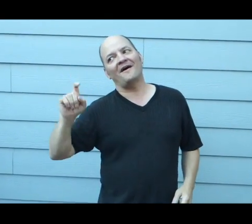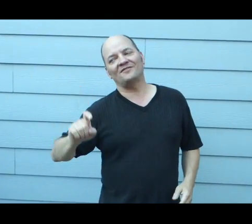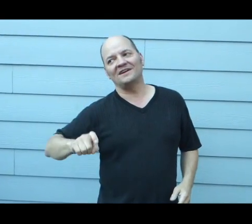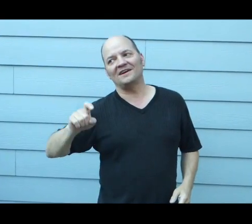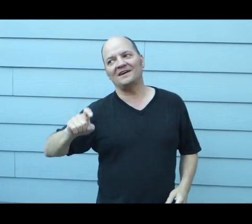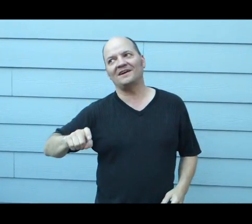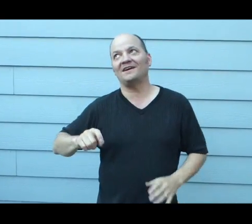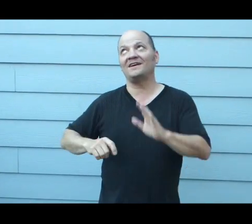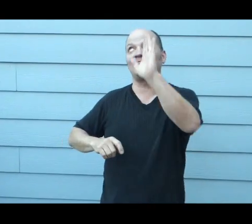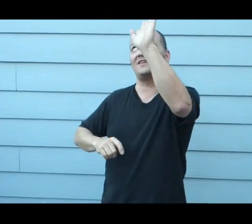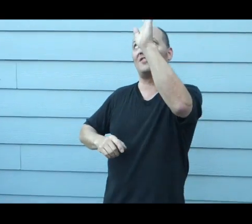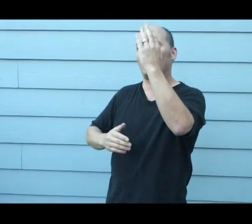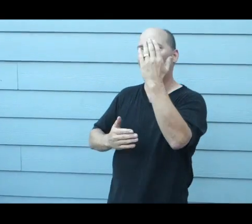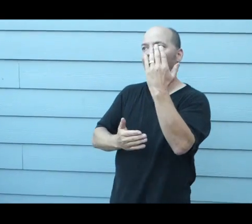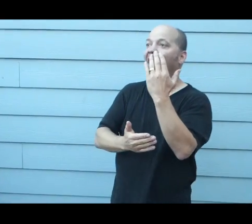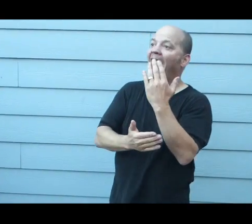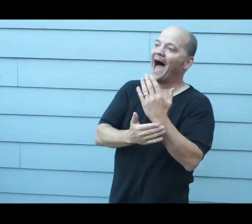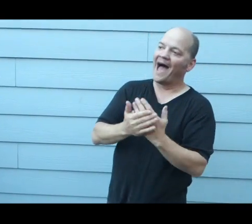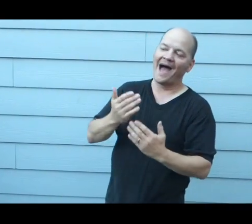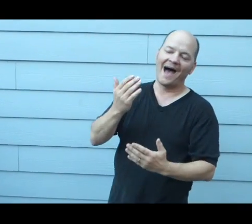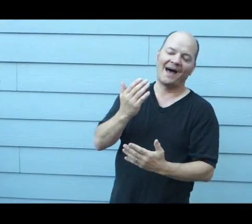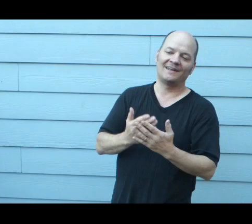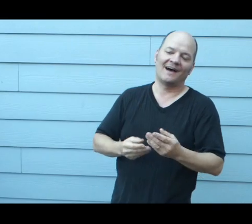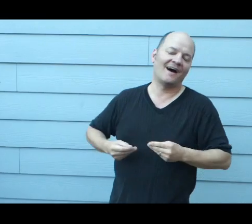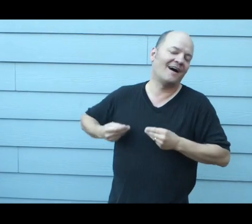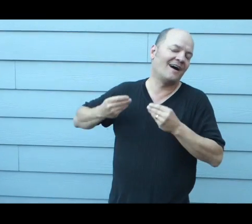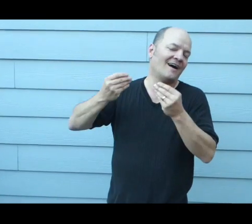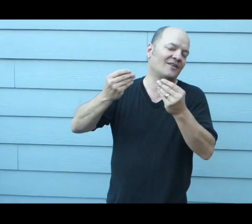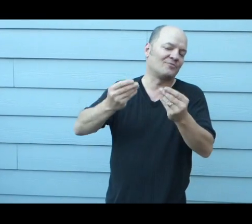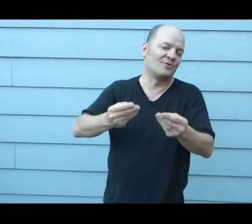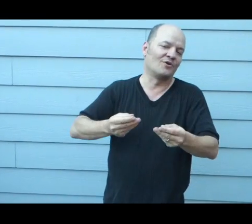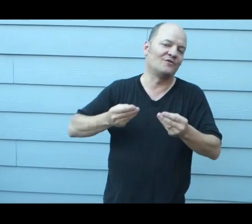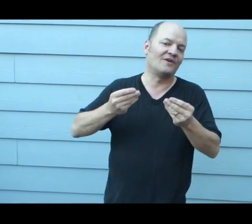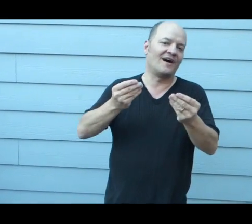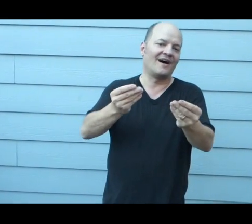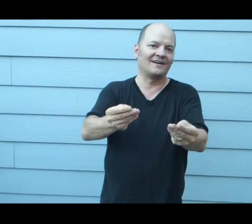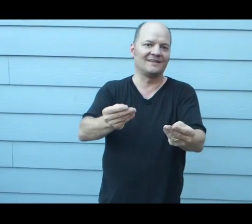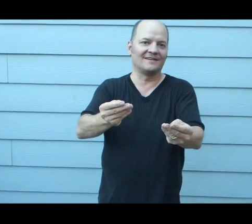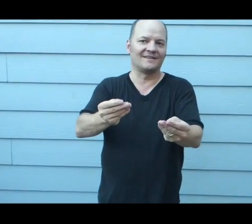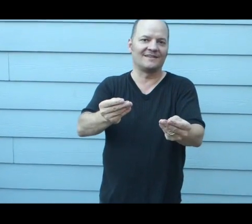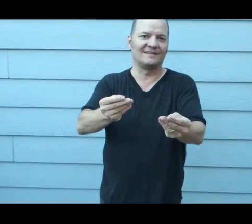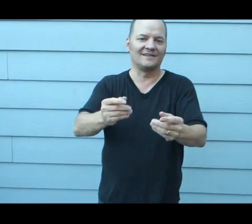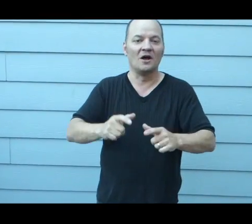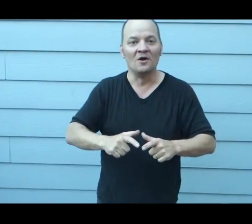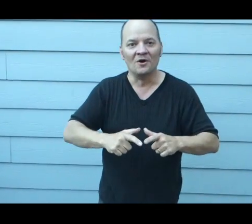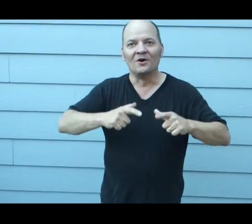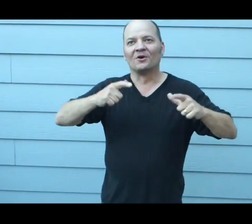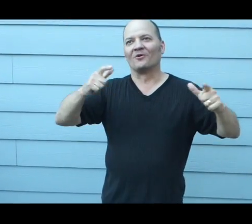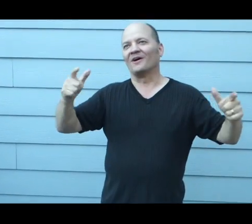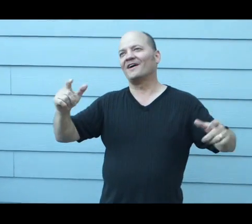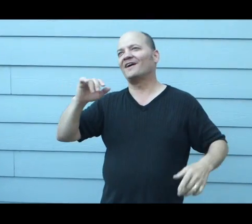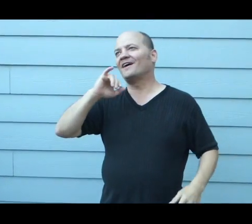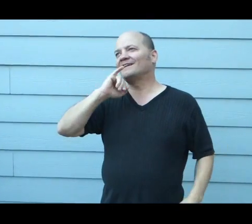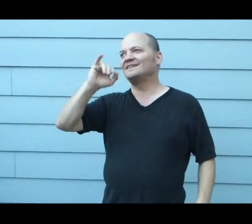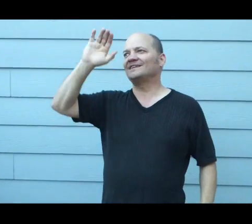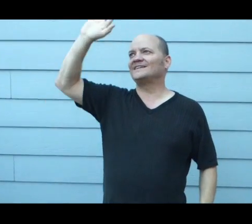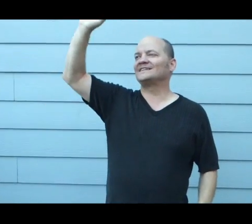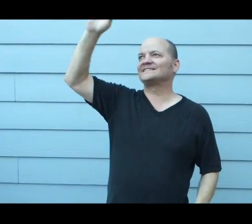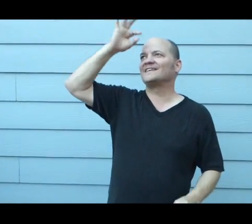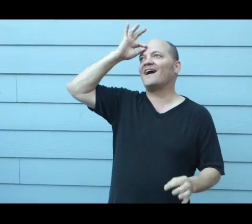have needed, thy hand hath provided. Great is